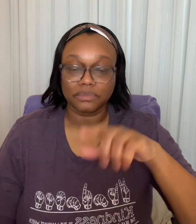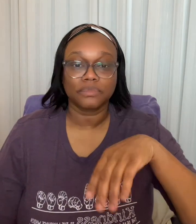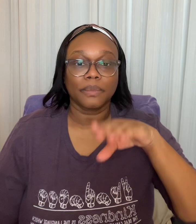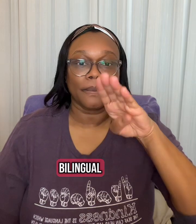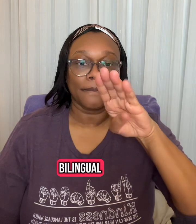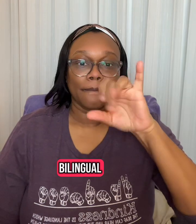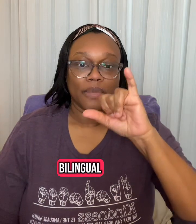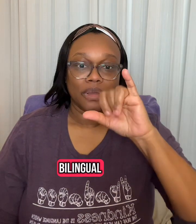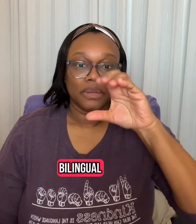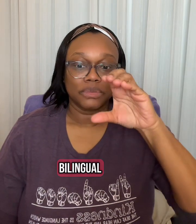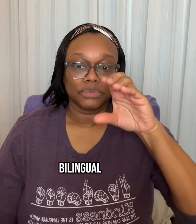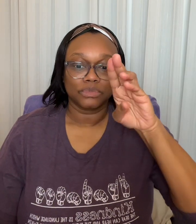Bilingual,